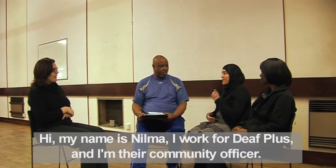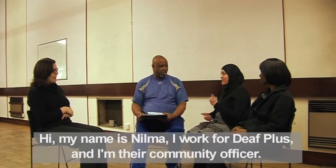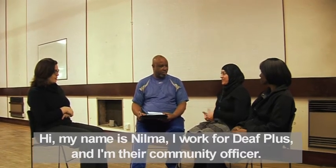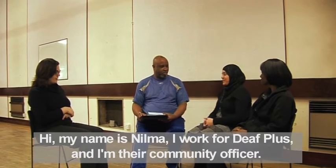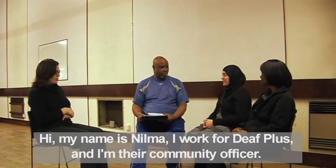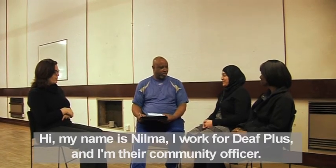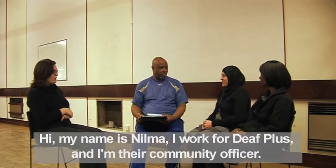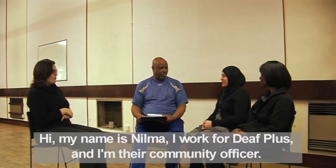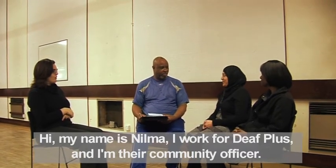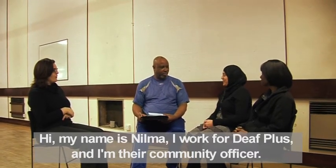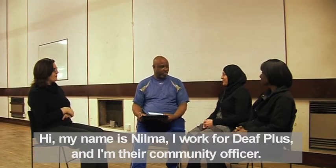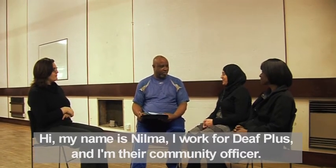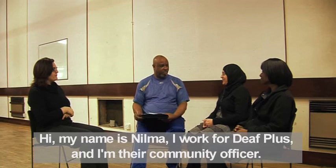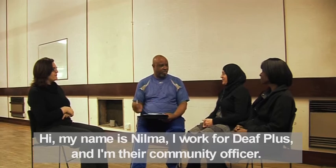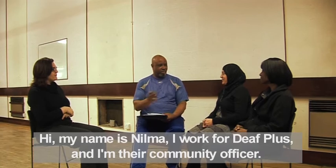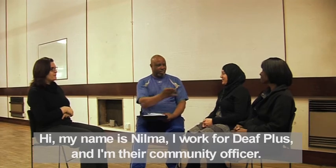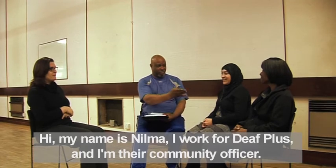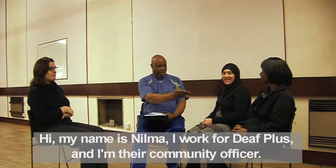and I'm the community officer.